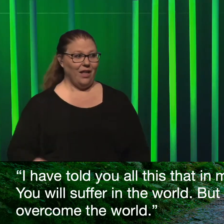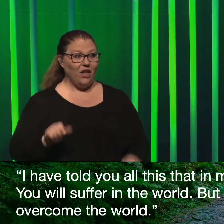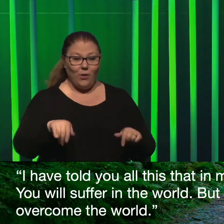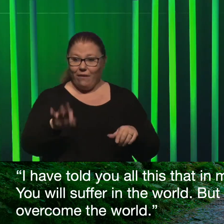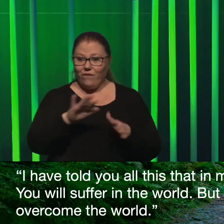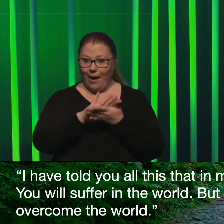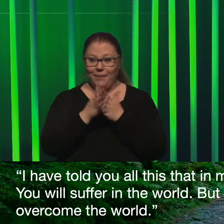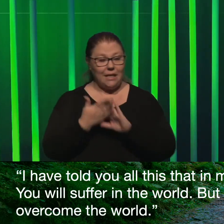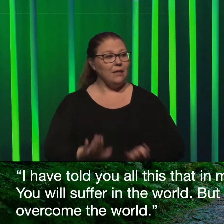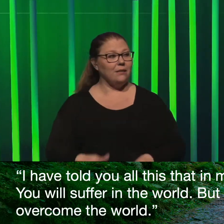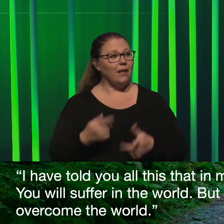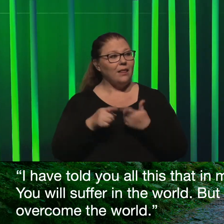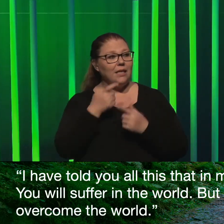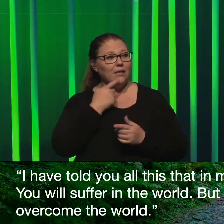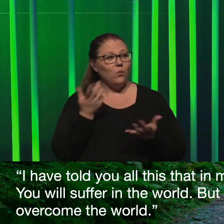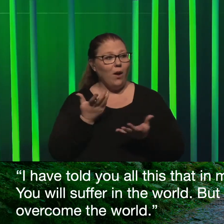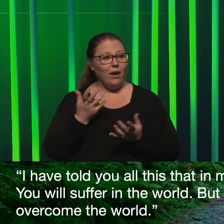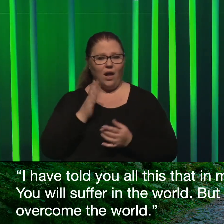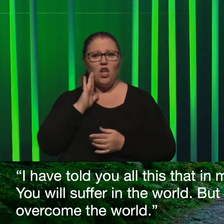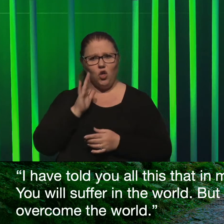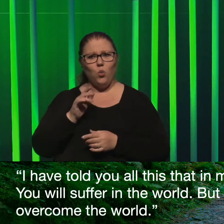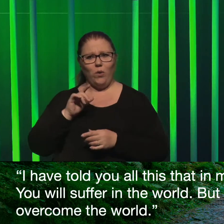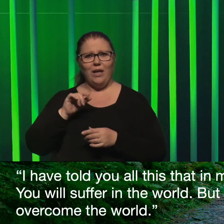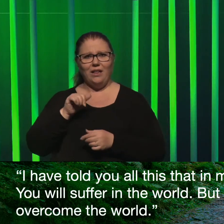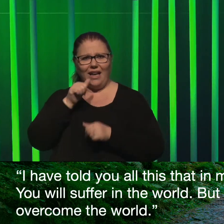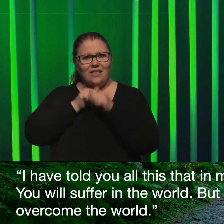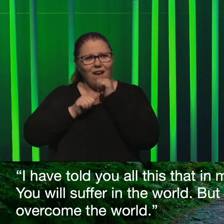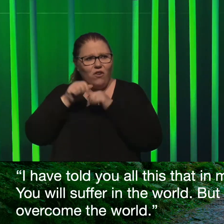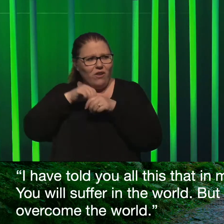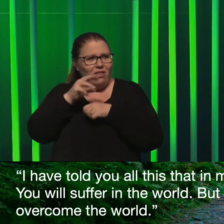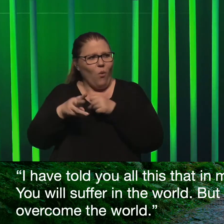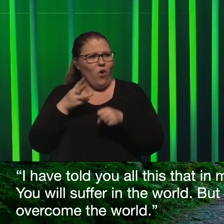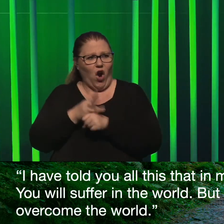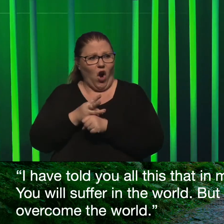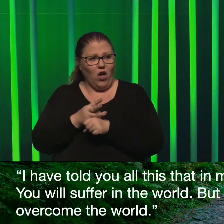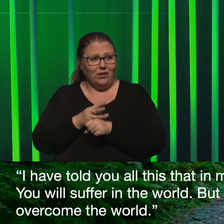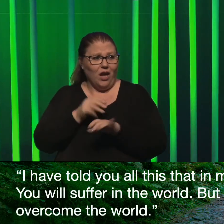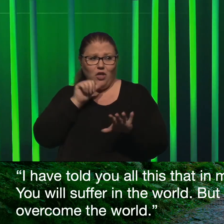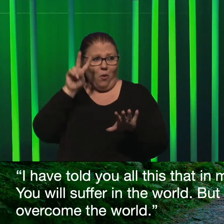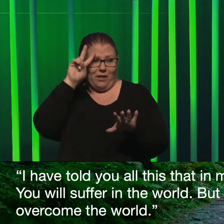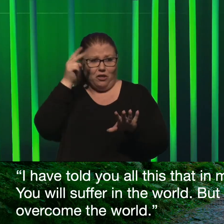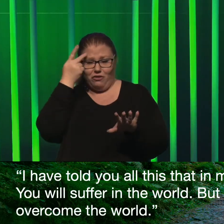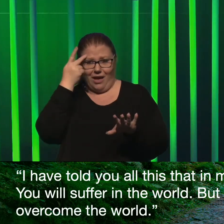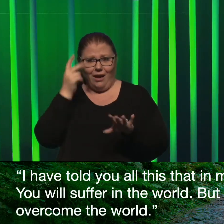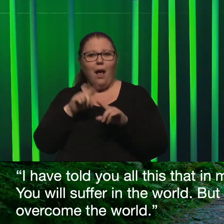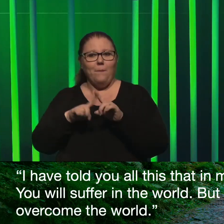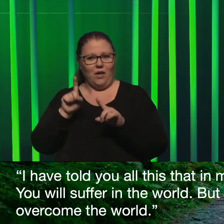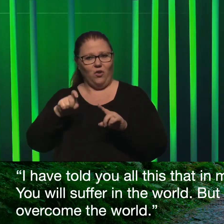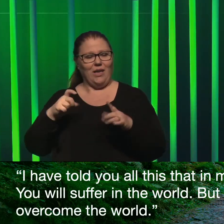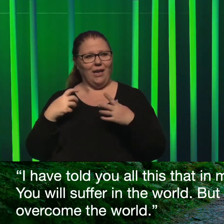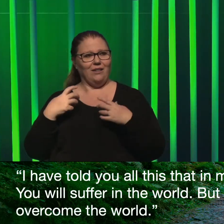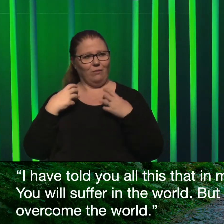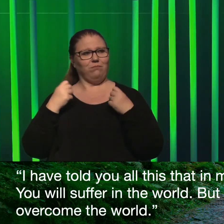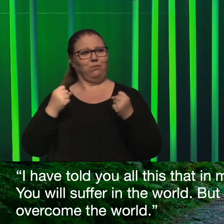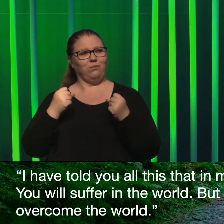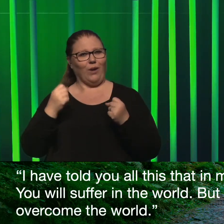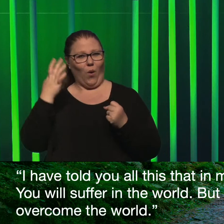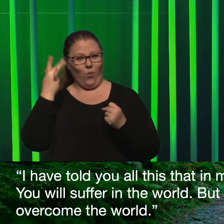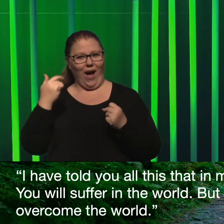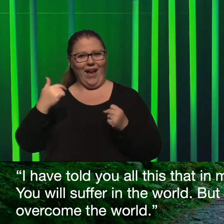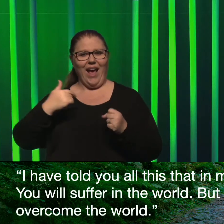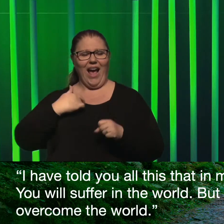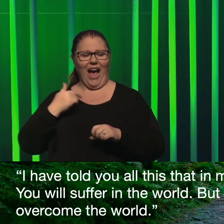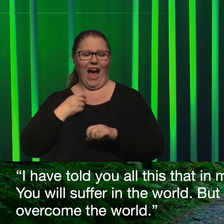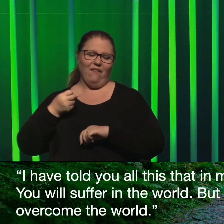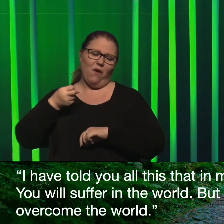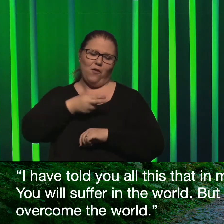find peace. And then he says this, you will suffer in the world. Don't make any mistake, but take courage. I have overcome the world. Now, if you're hearing